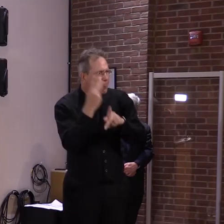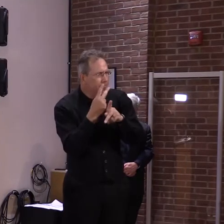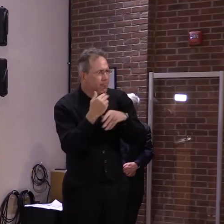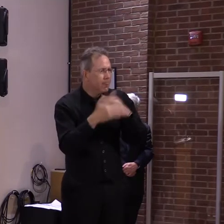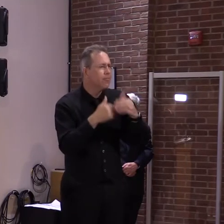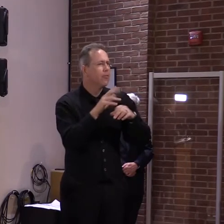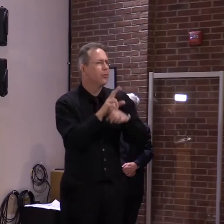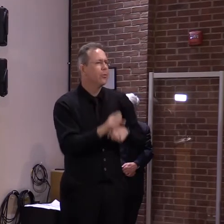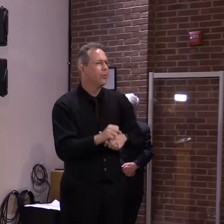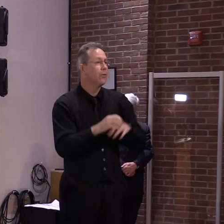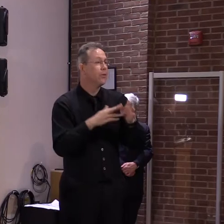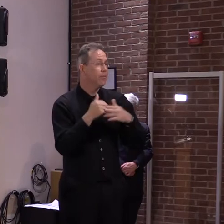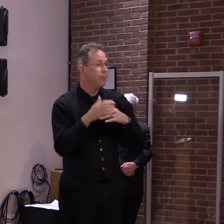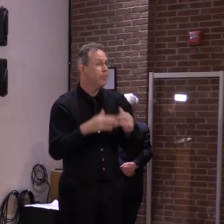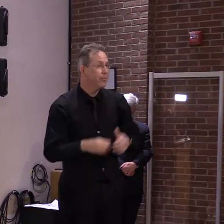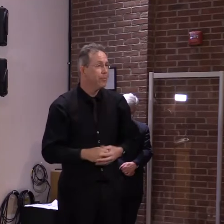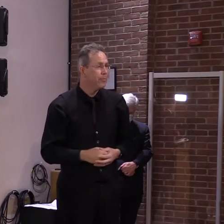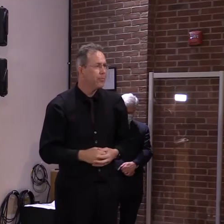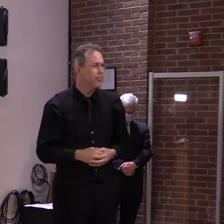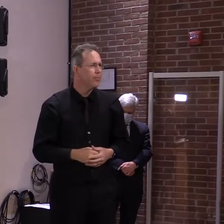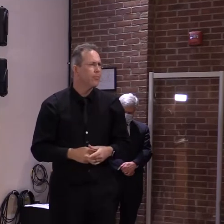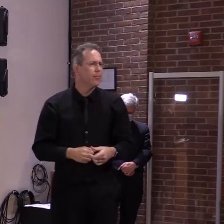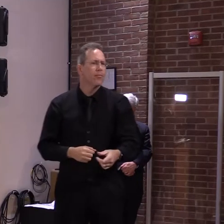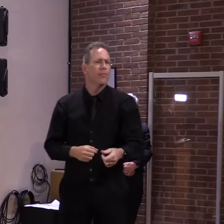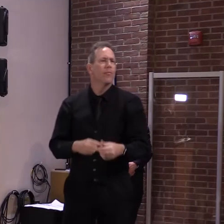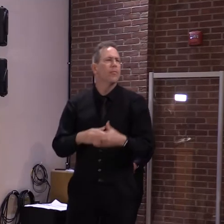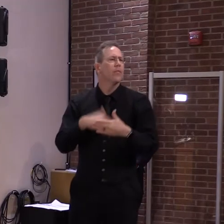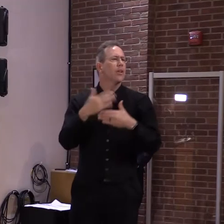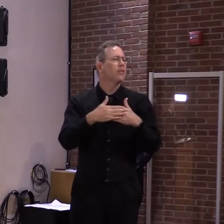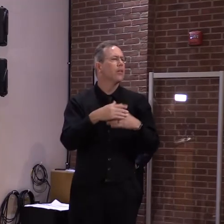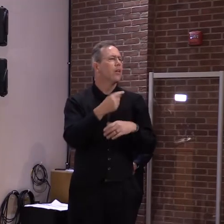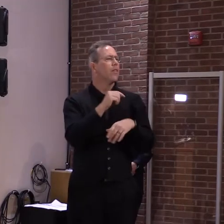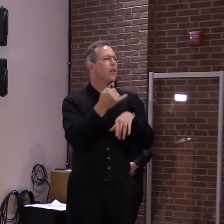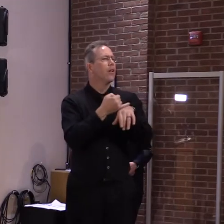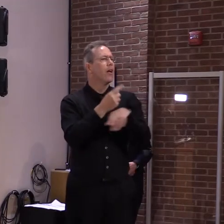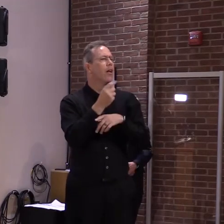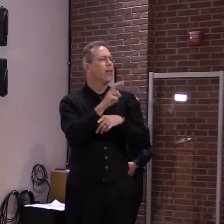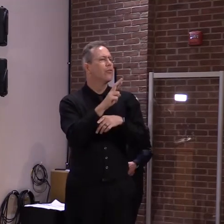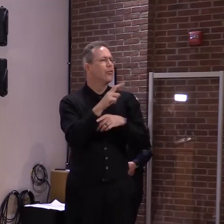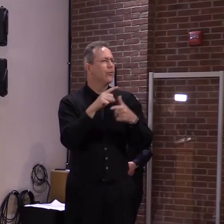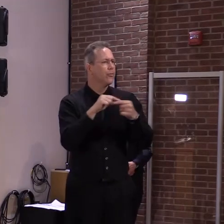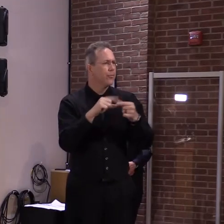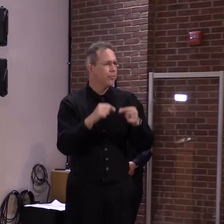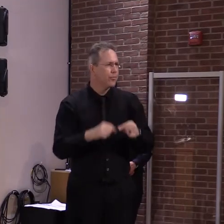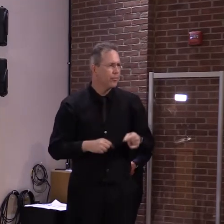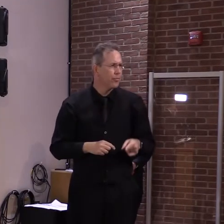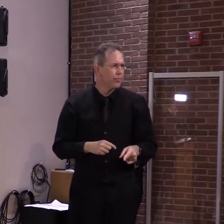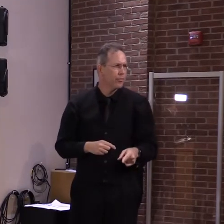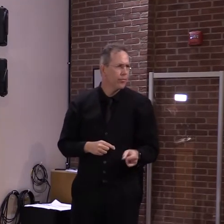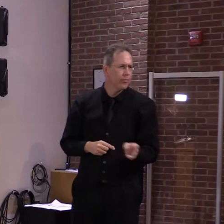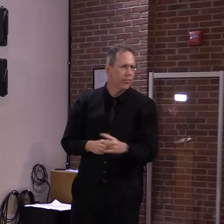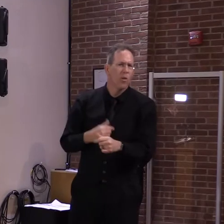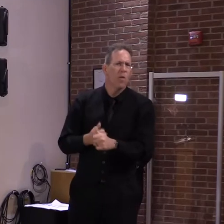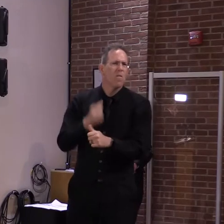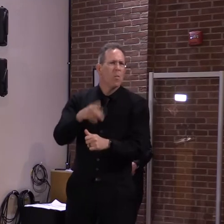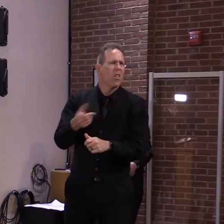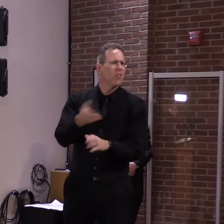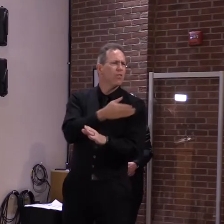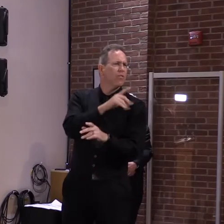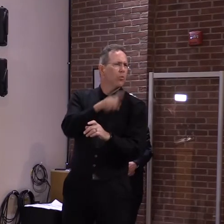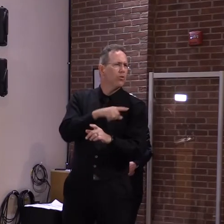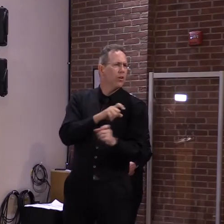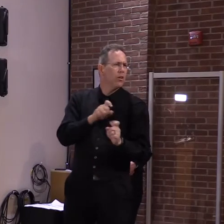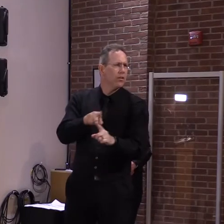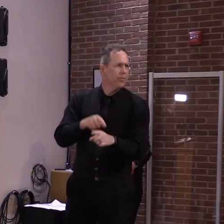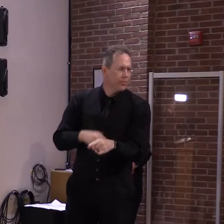Thanks, Jason. Governor, one quick follow. You were asked on Tuesday about the legislature's